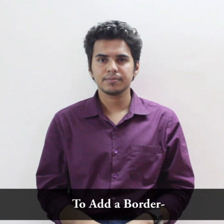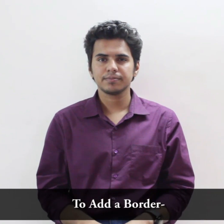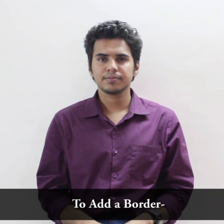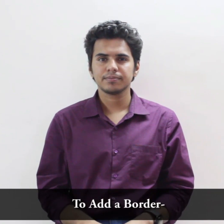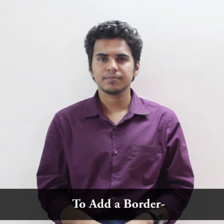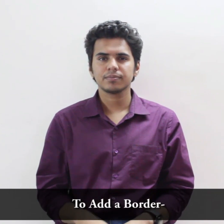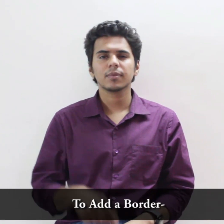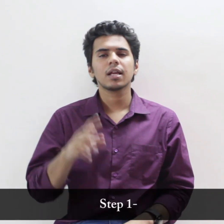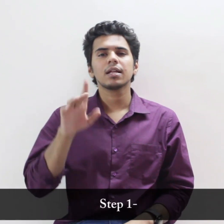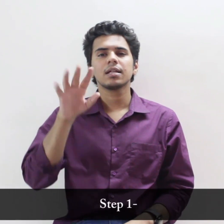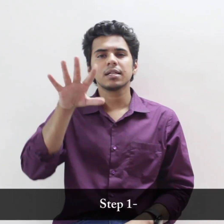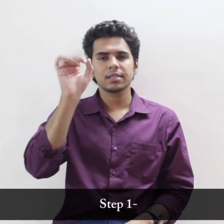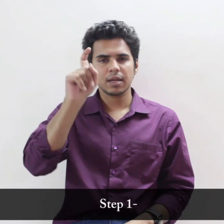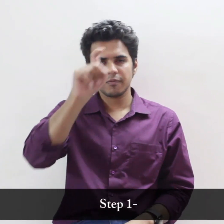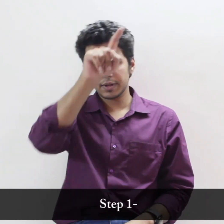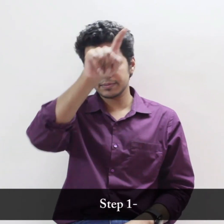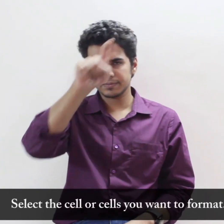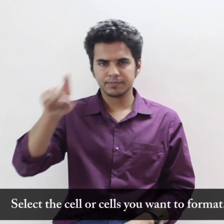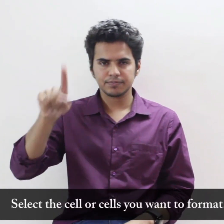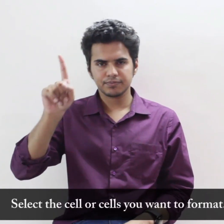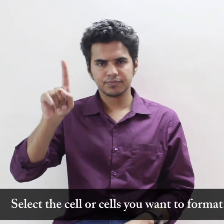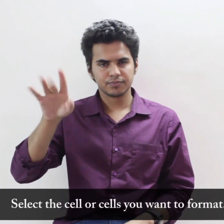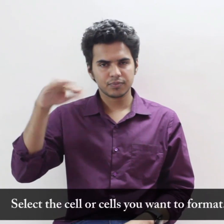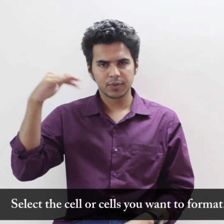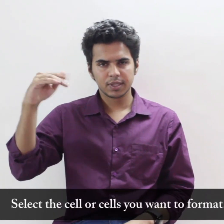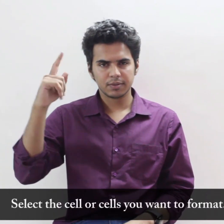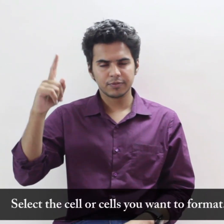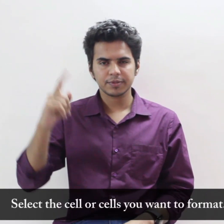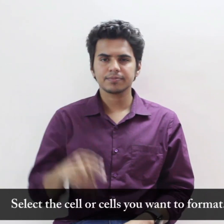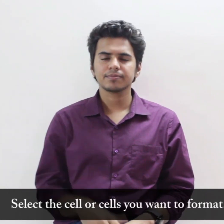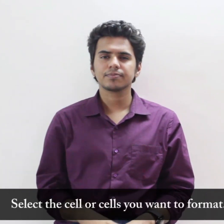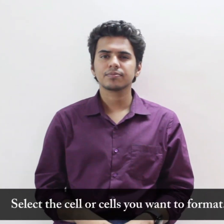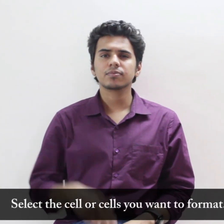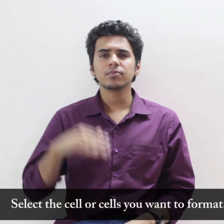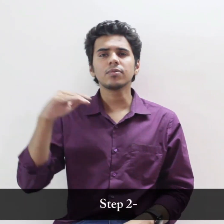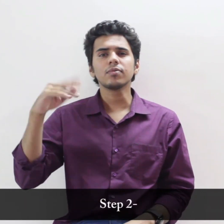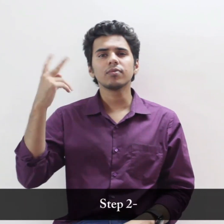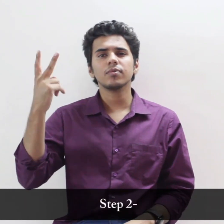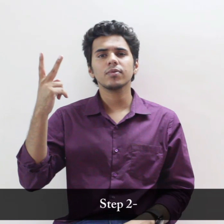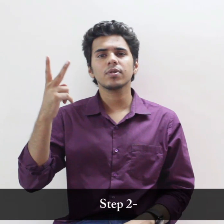Step 1. Select the cell or cells you want to format. Step 2.